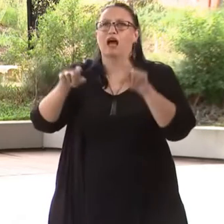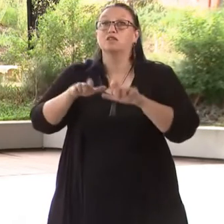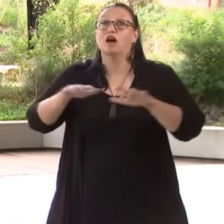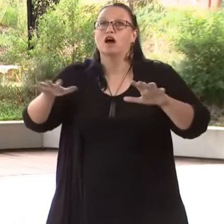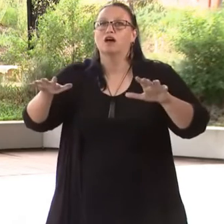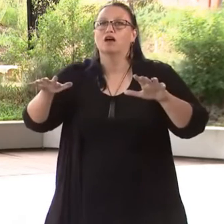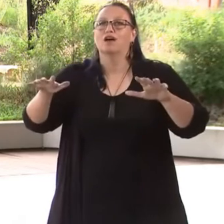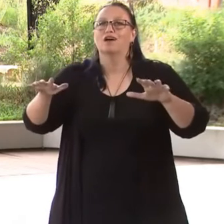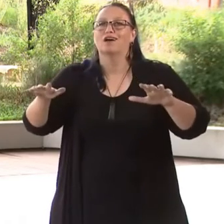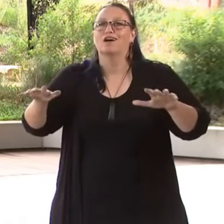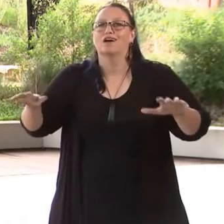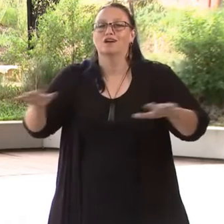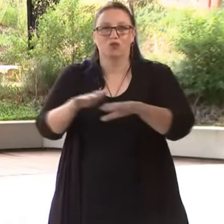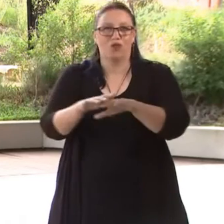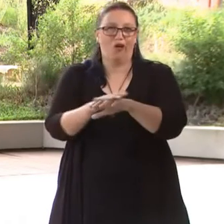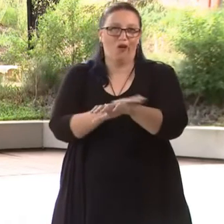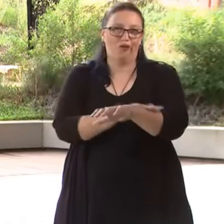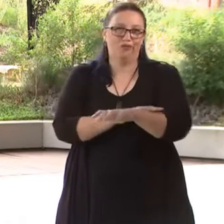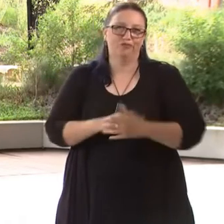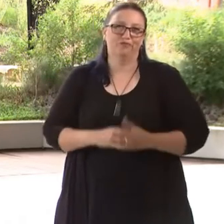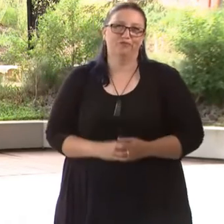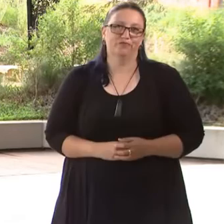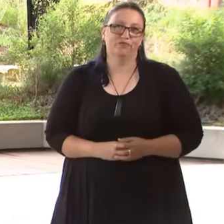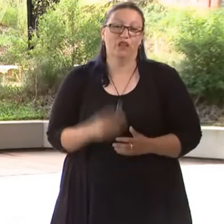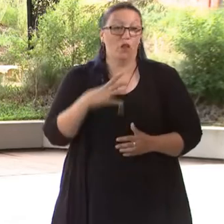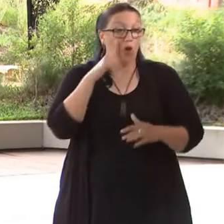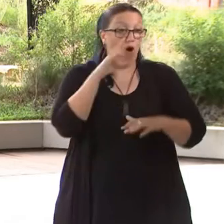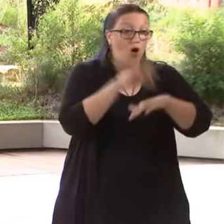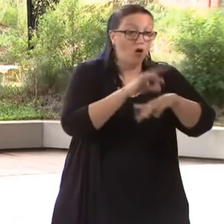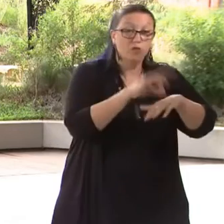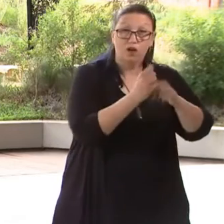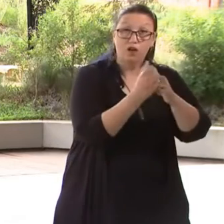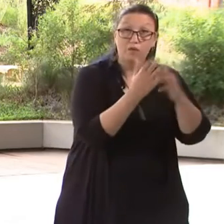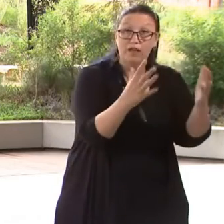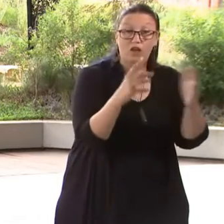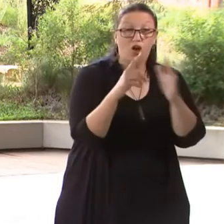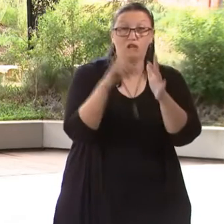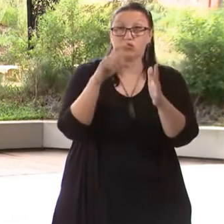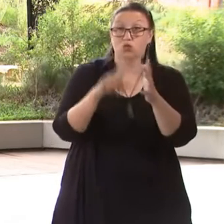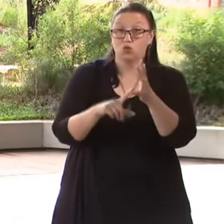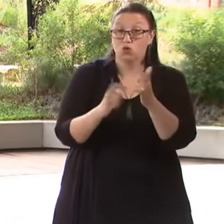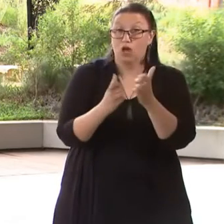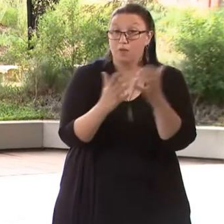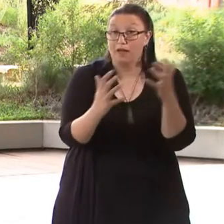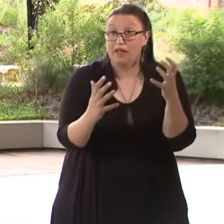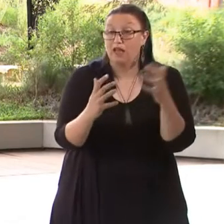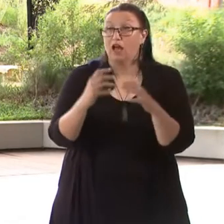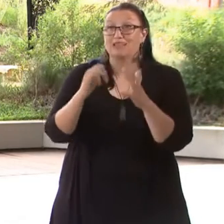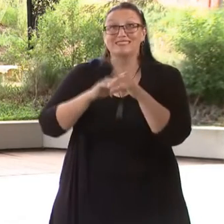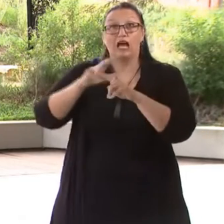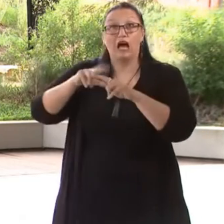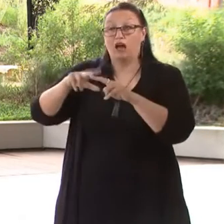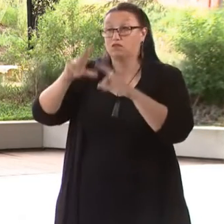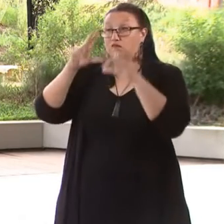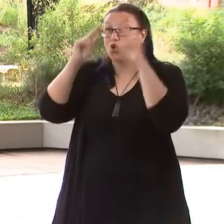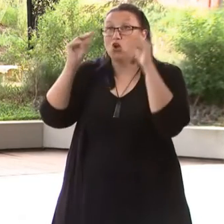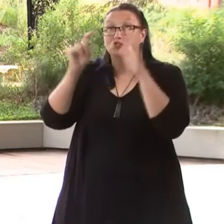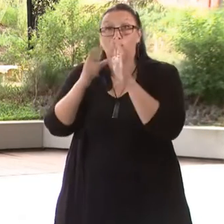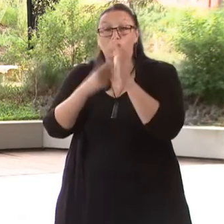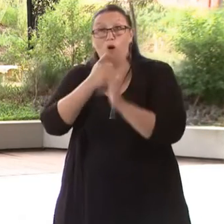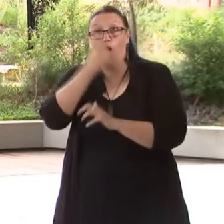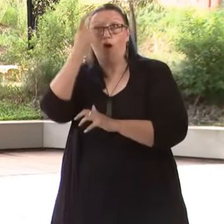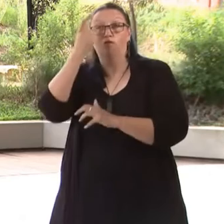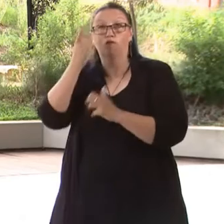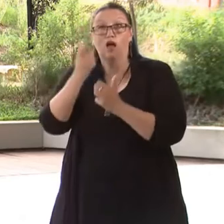whole picture. We look at the hospitalisations, the ICU, staff furloughing, staff absenteeism, the data